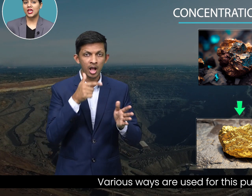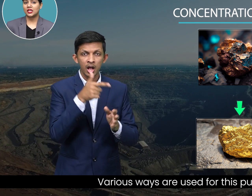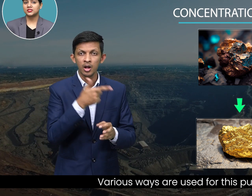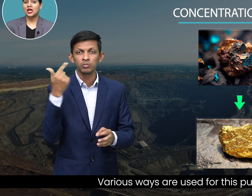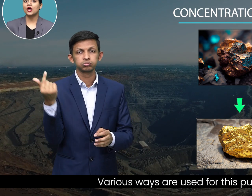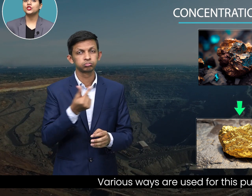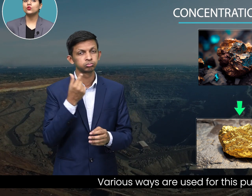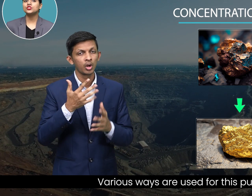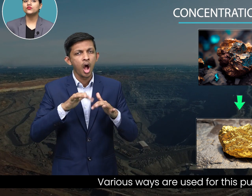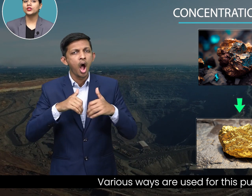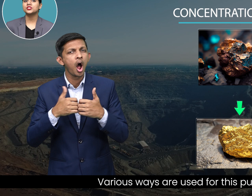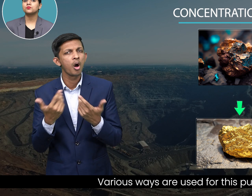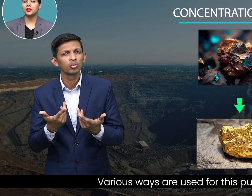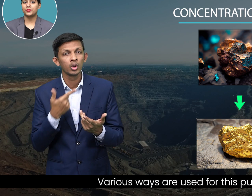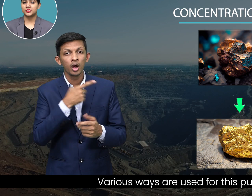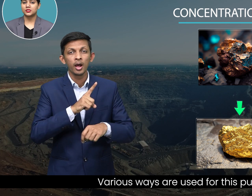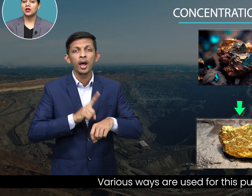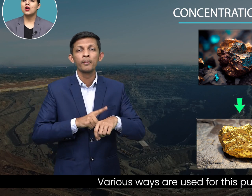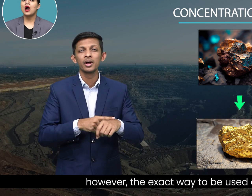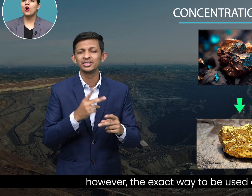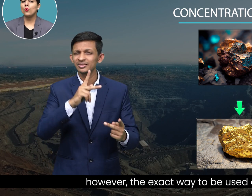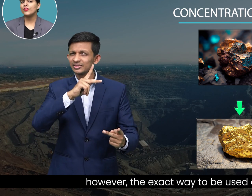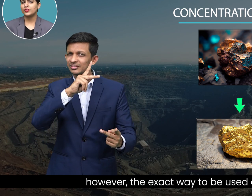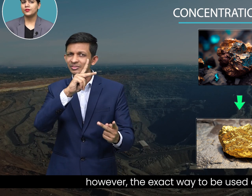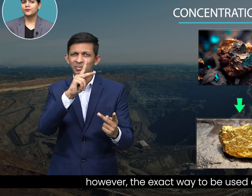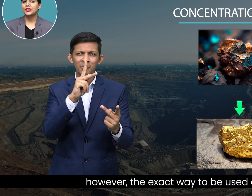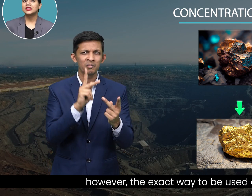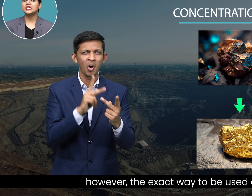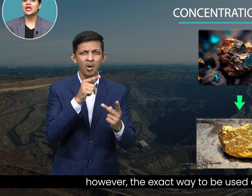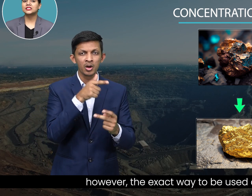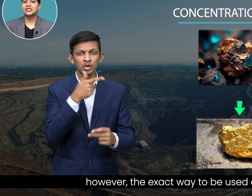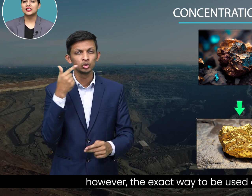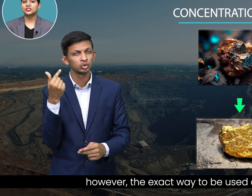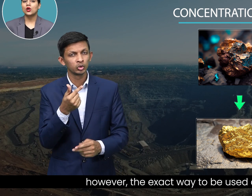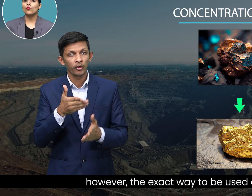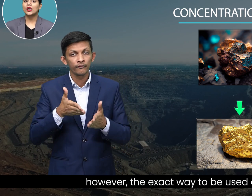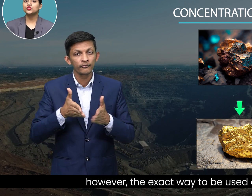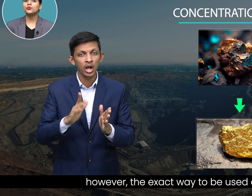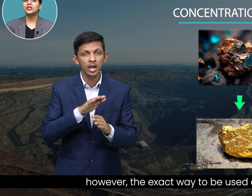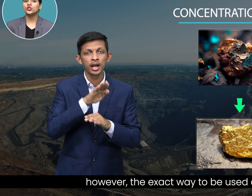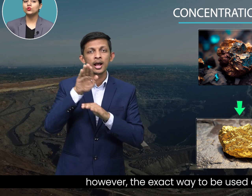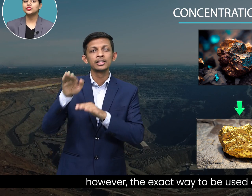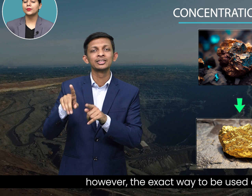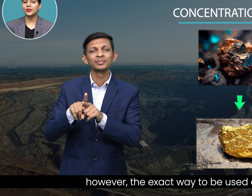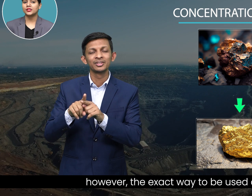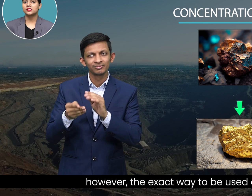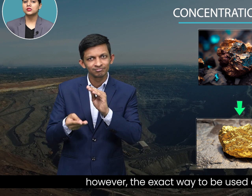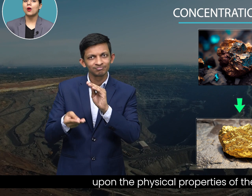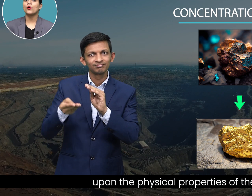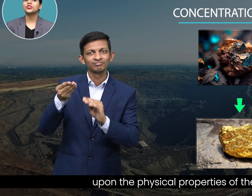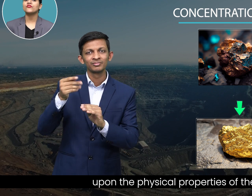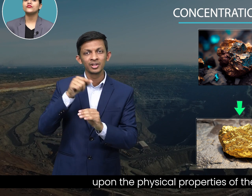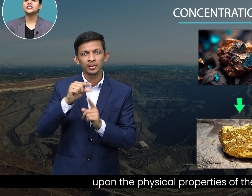Various ways are used for this purpose. However, the exact way to be used